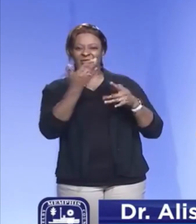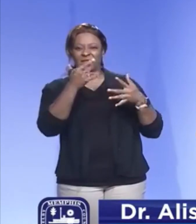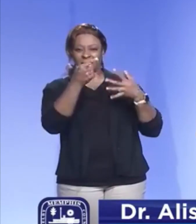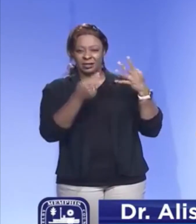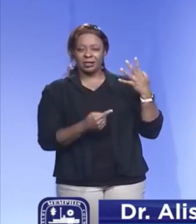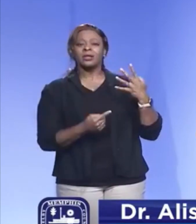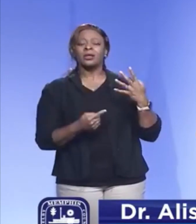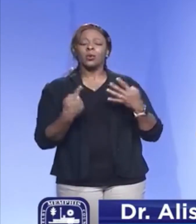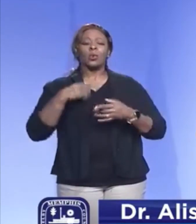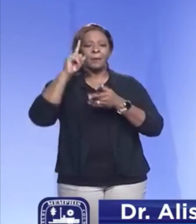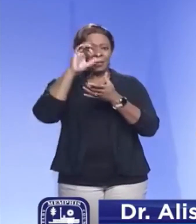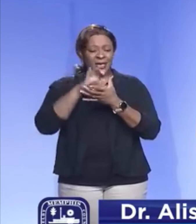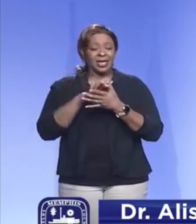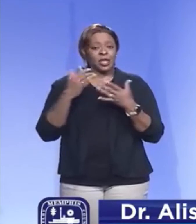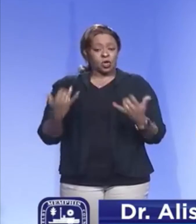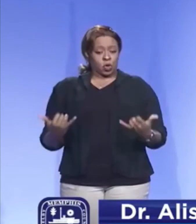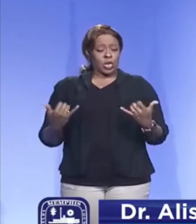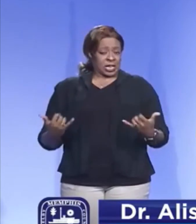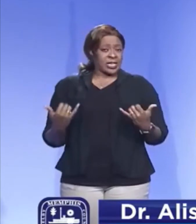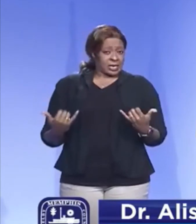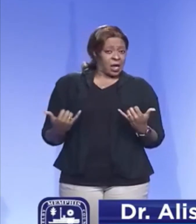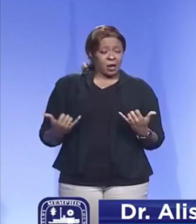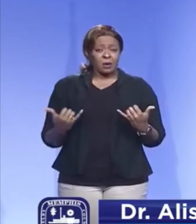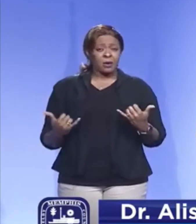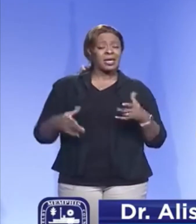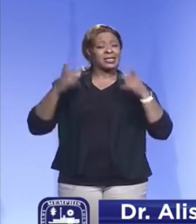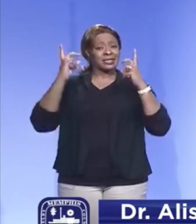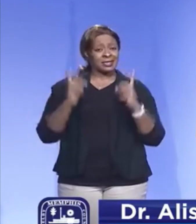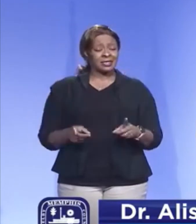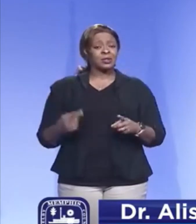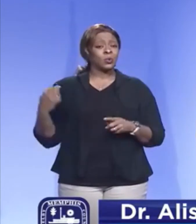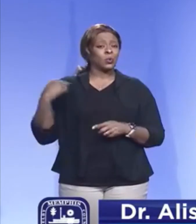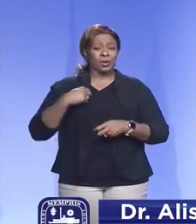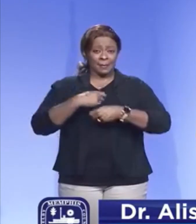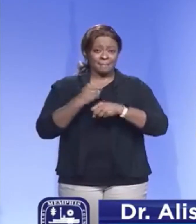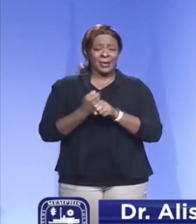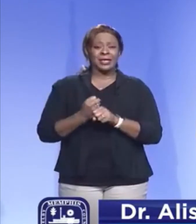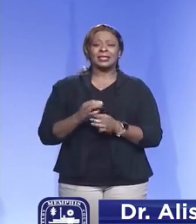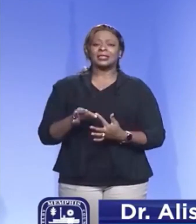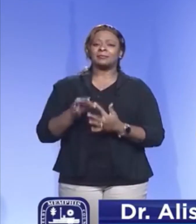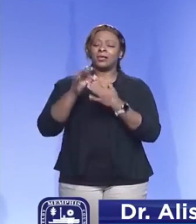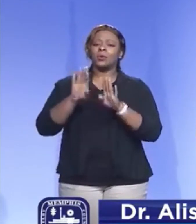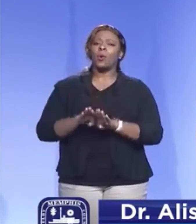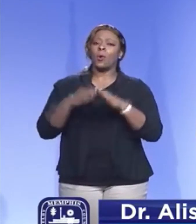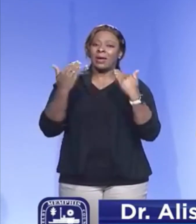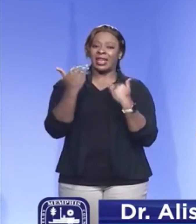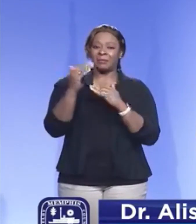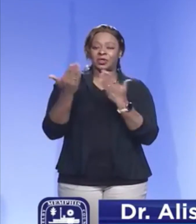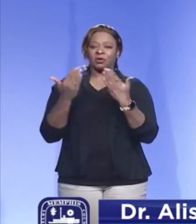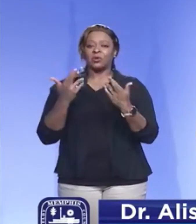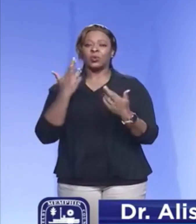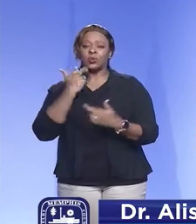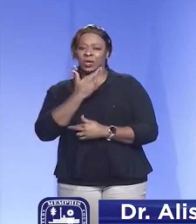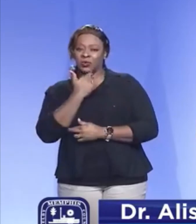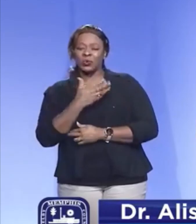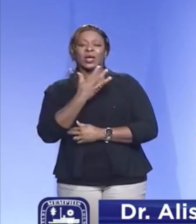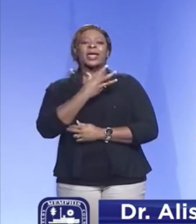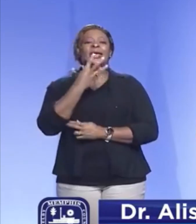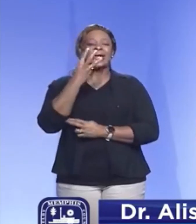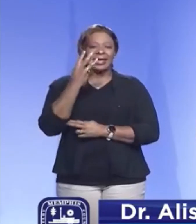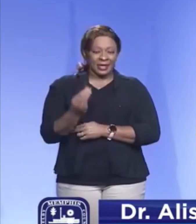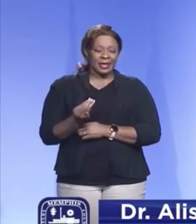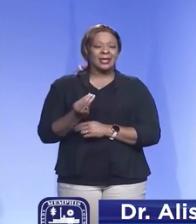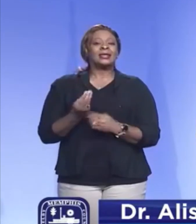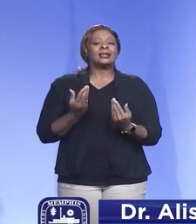and we believe at the current time, the decisions that we've made, particularly to open limited service restaurants and to